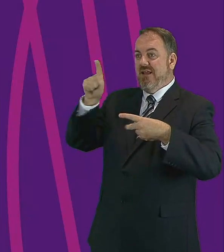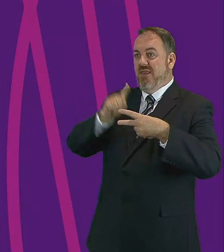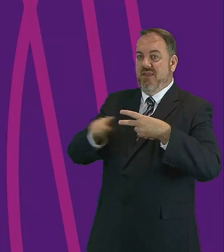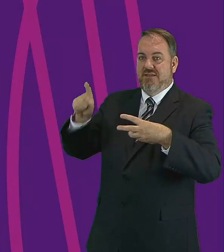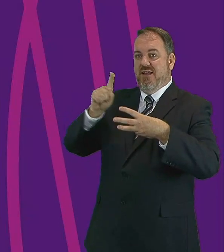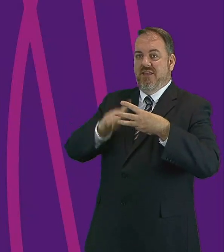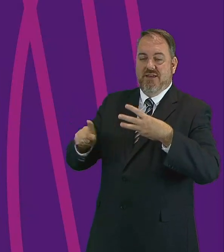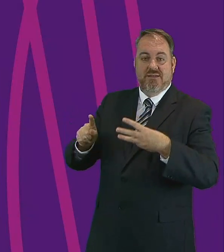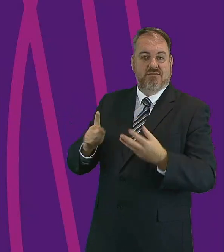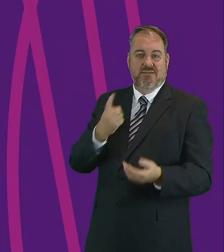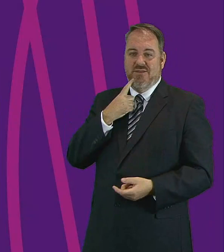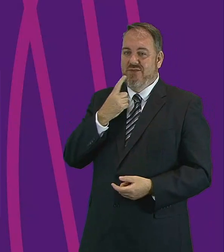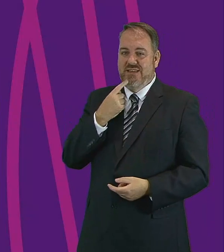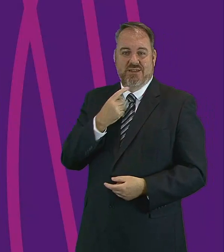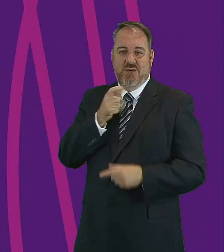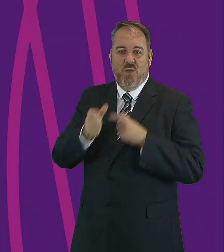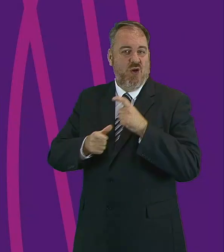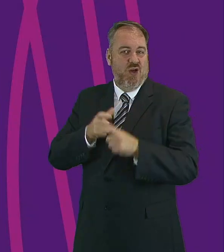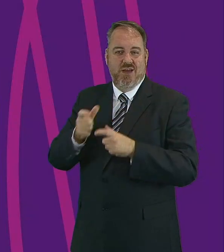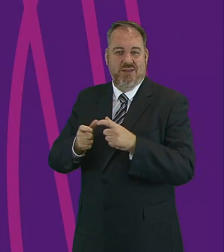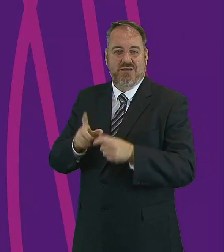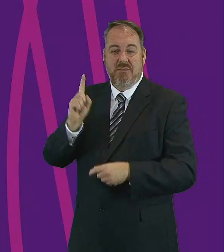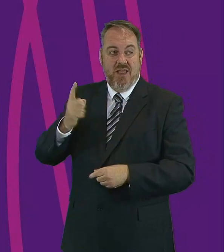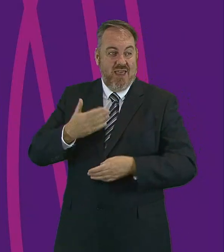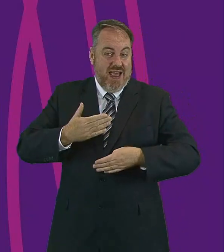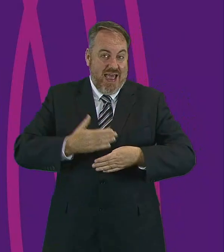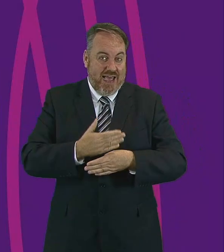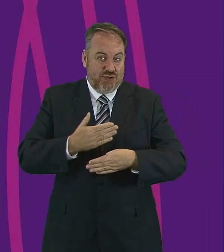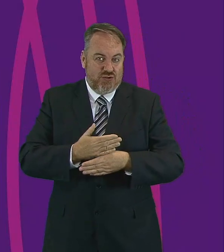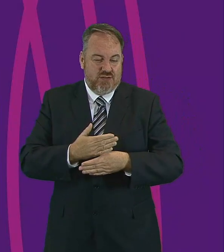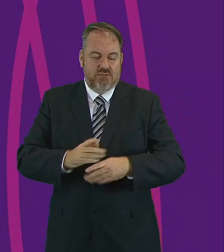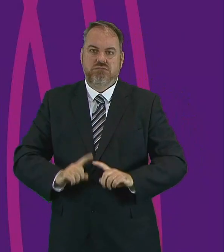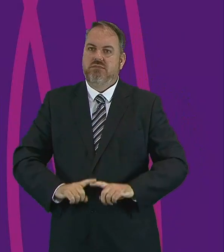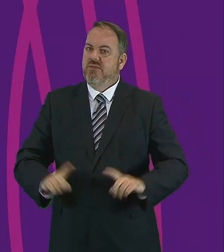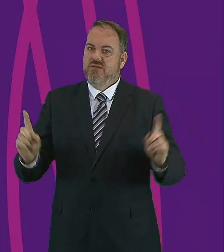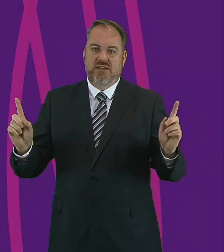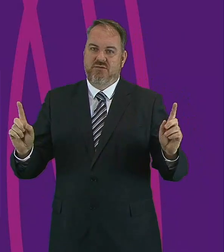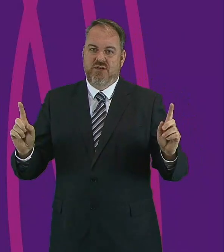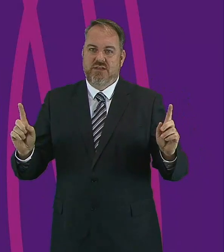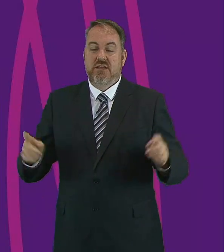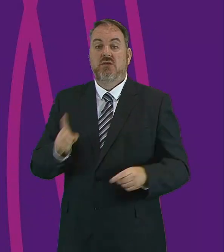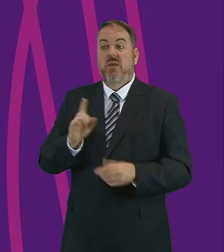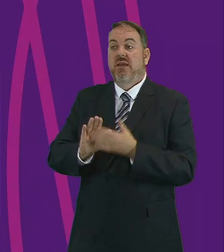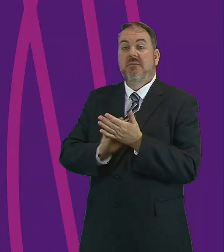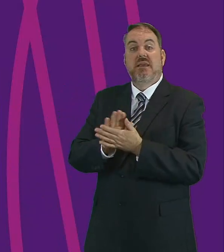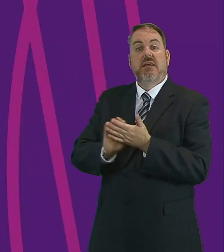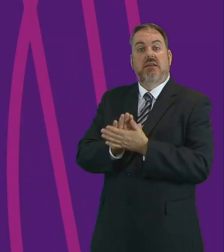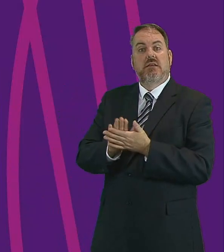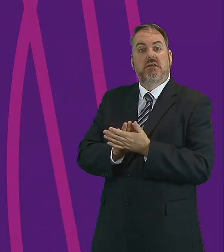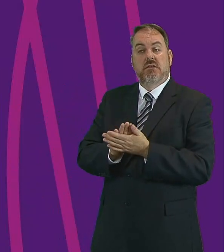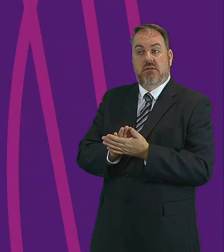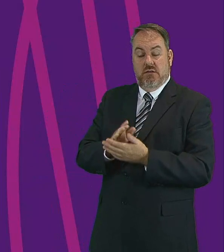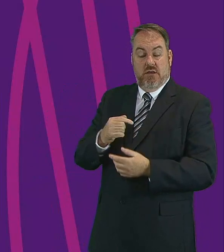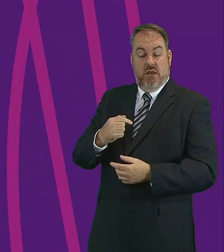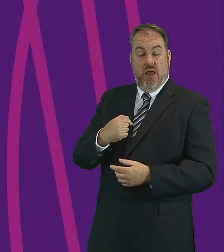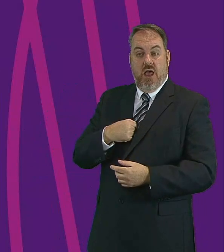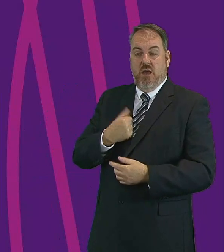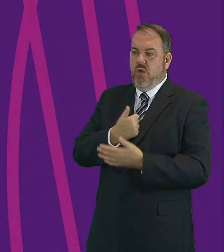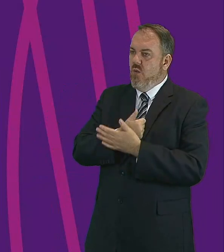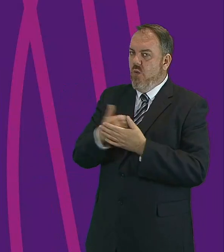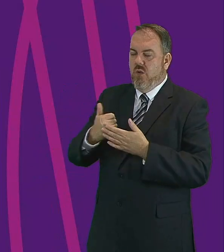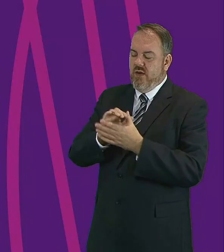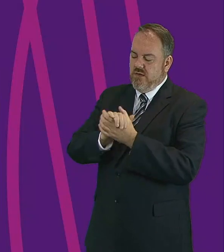he says, can you make sure that the dedicated people who work in the care sector, and they are dedicated people who have my eternal